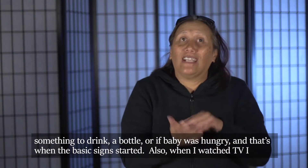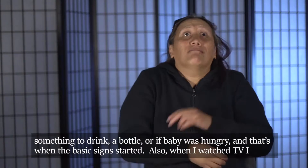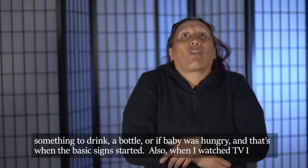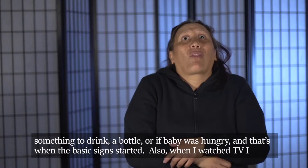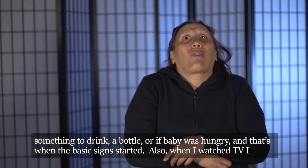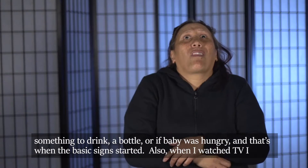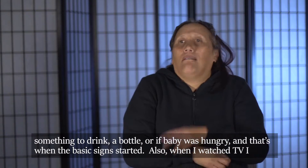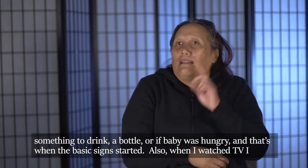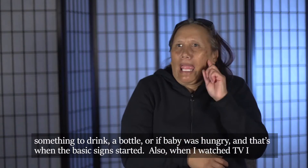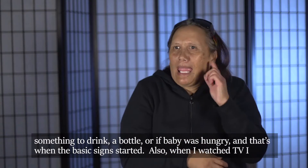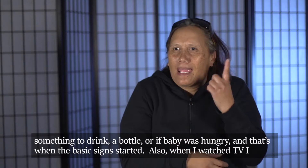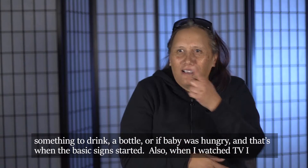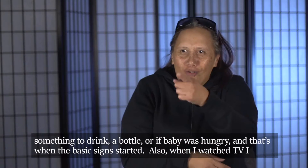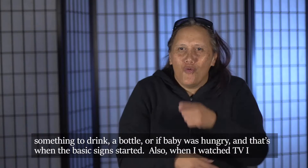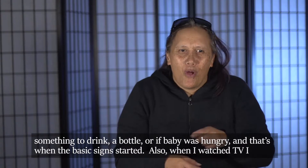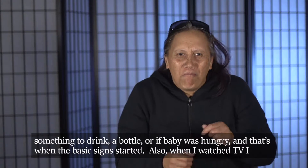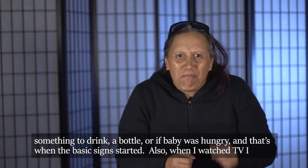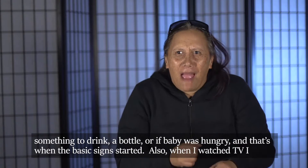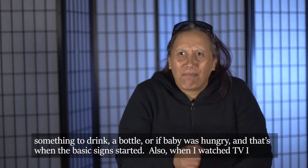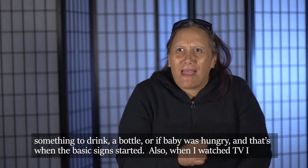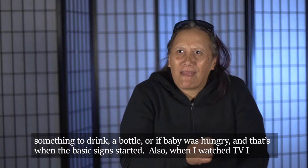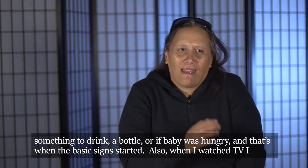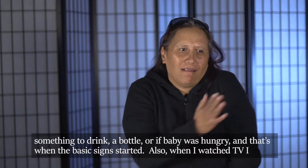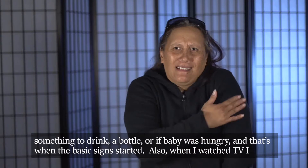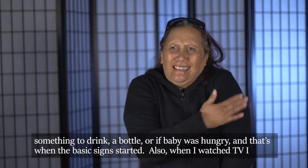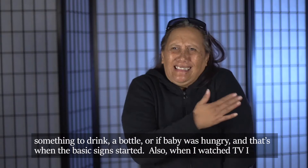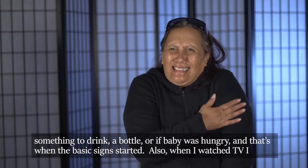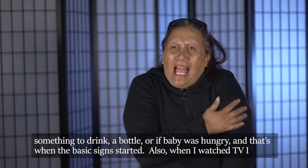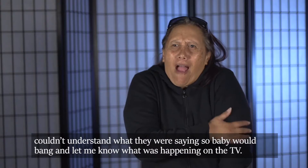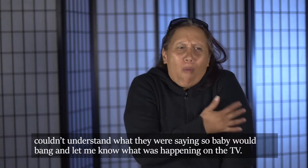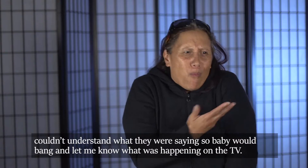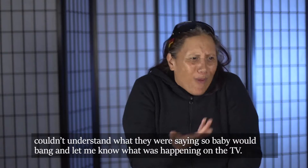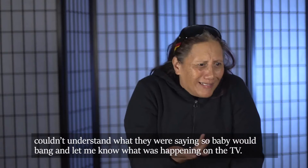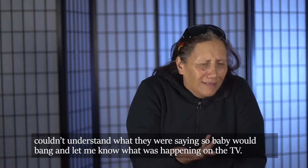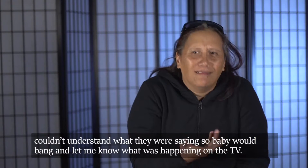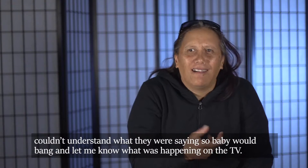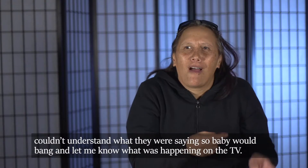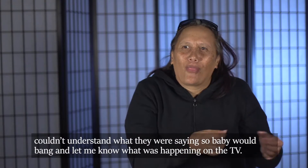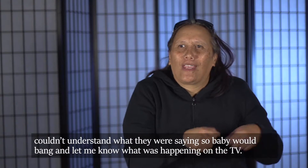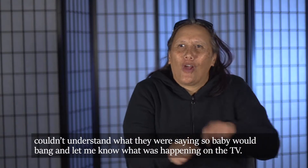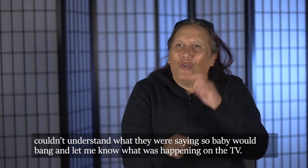Also, when I watched TV, I couldn't understand what they were